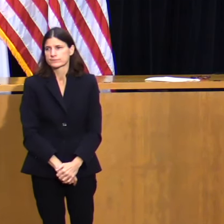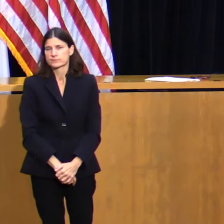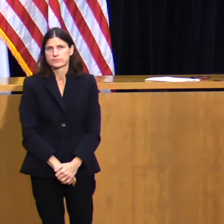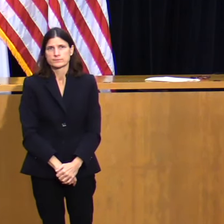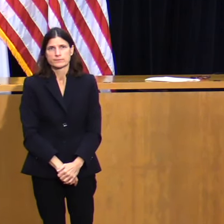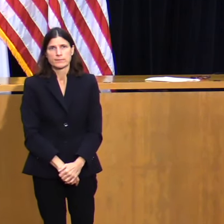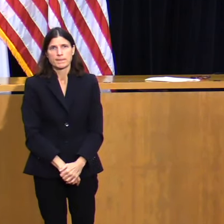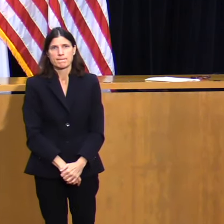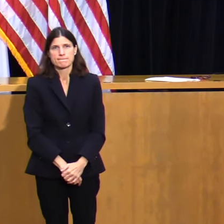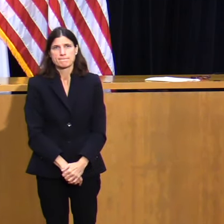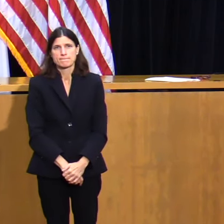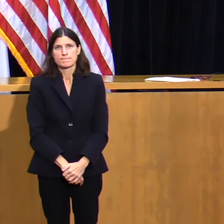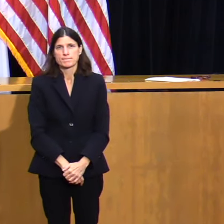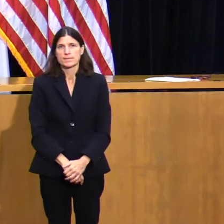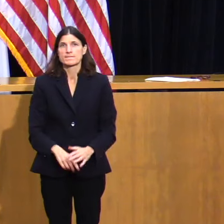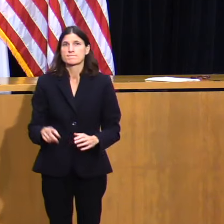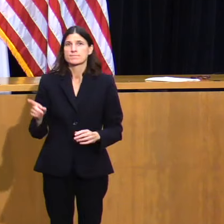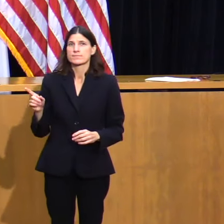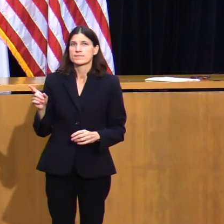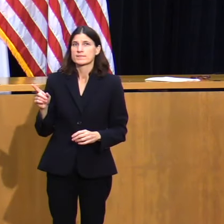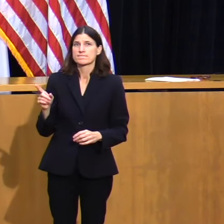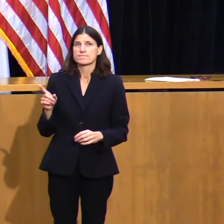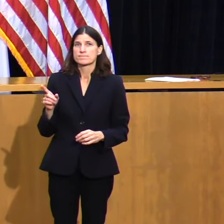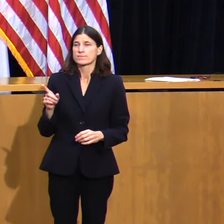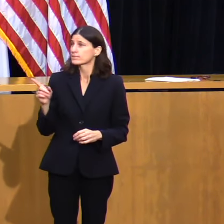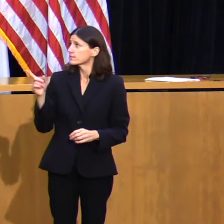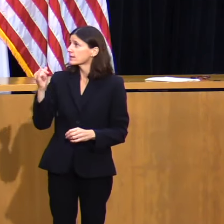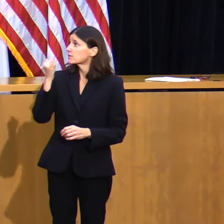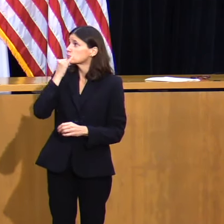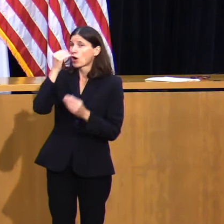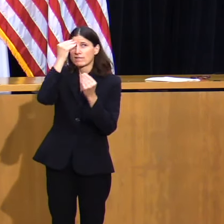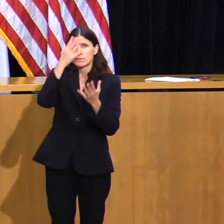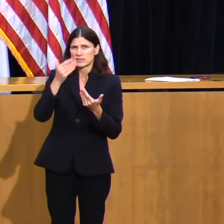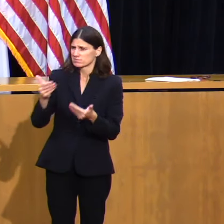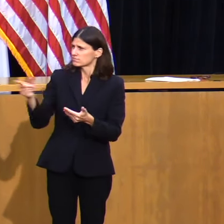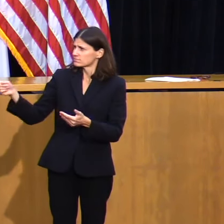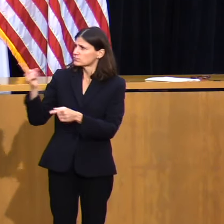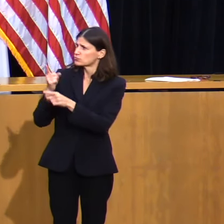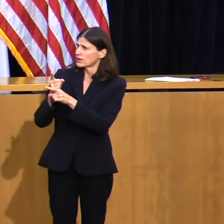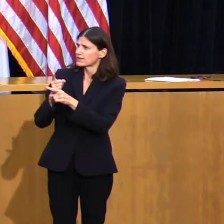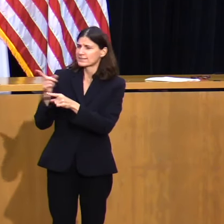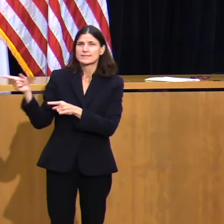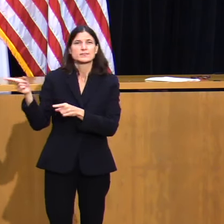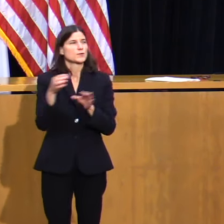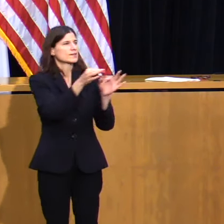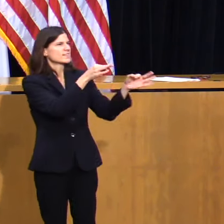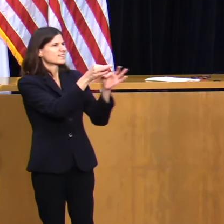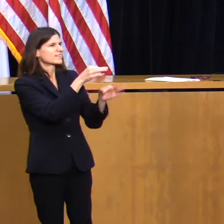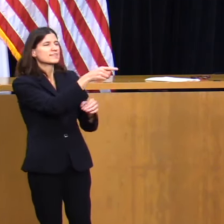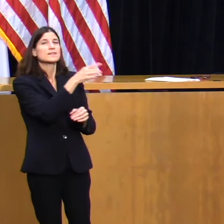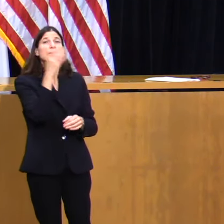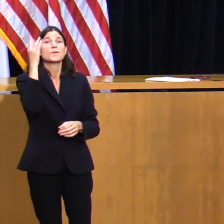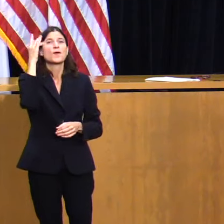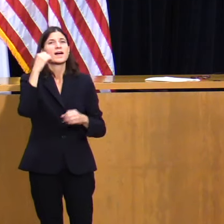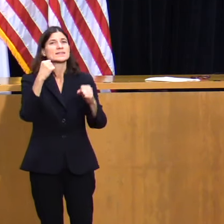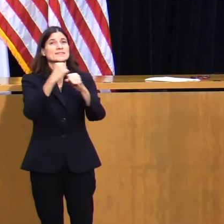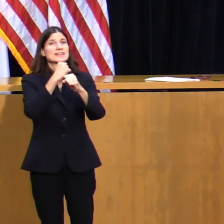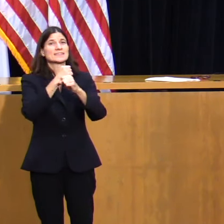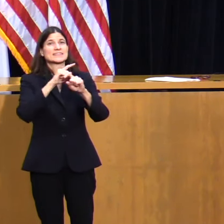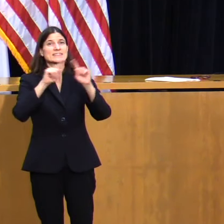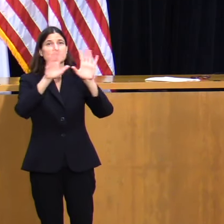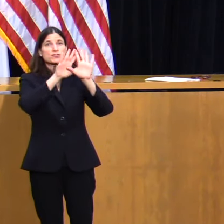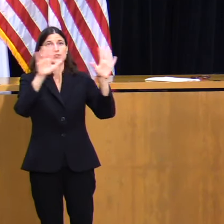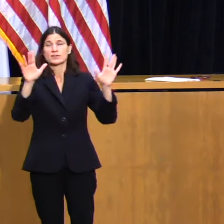If I got it wrong, Secretary, tell him I got it wrong. I would never say the governor got anything wrong. Just to clarify